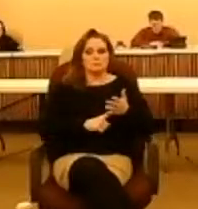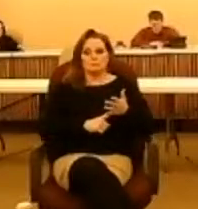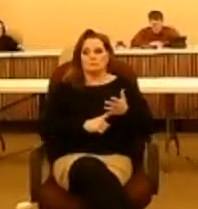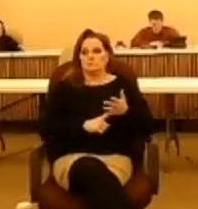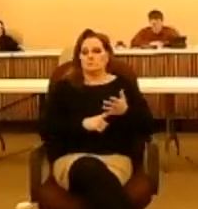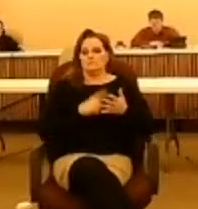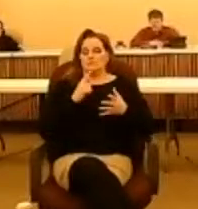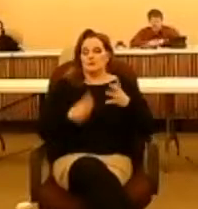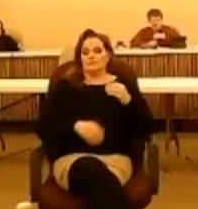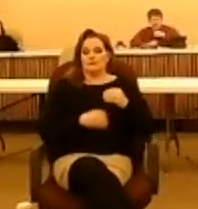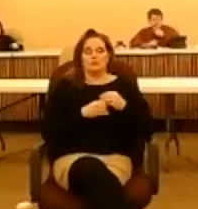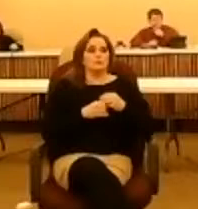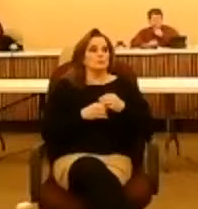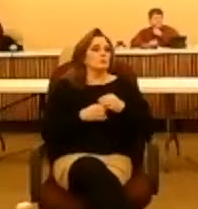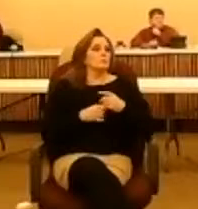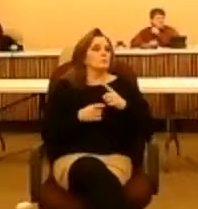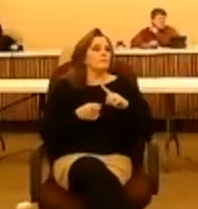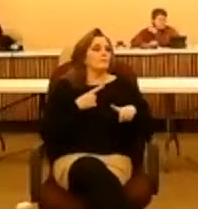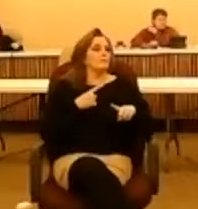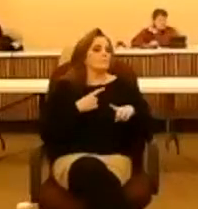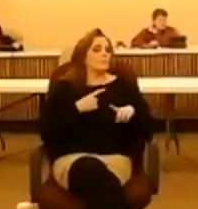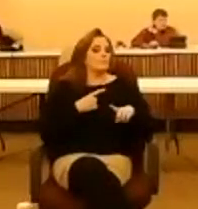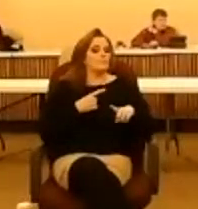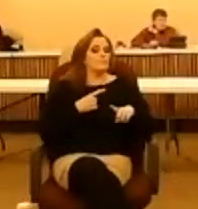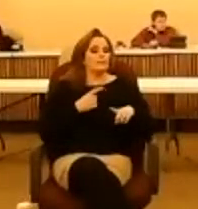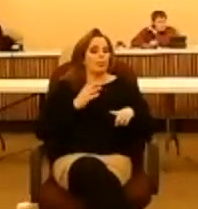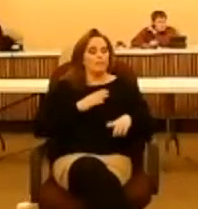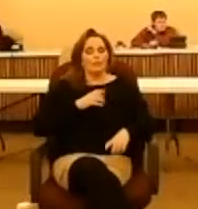Additional discussion items either from the board or from the public?